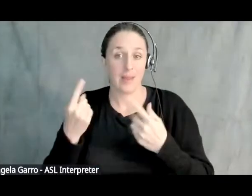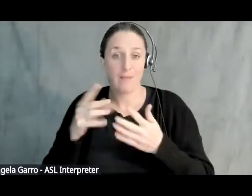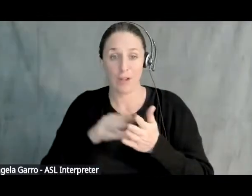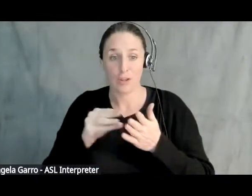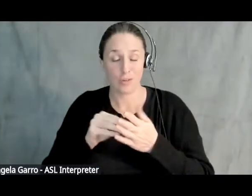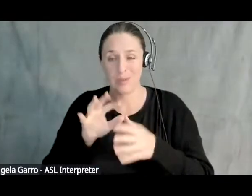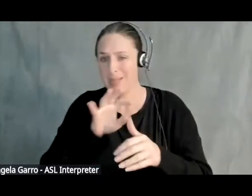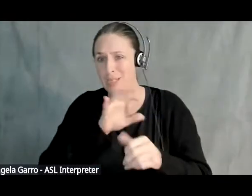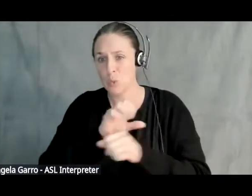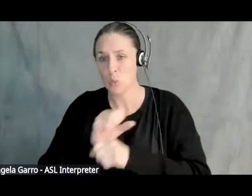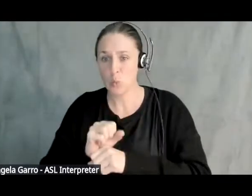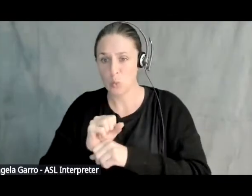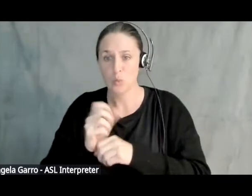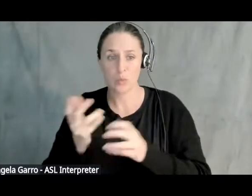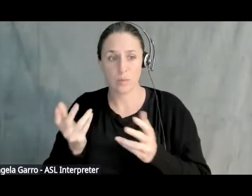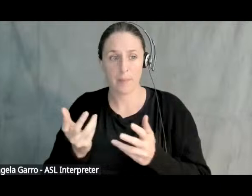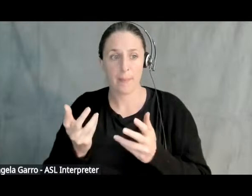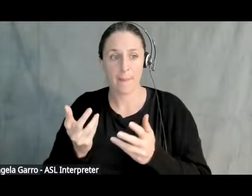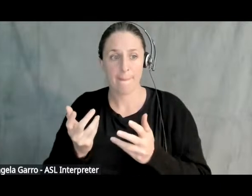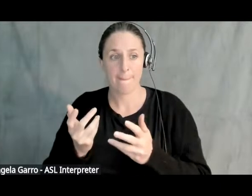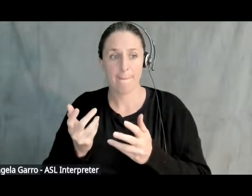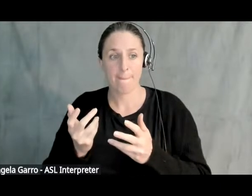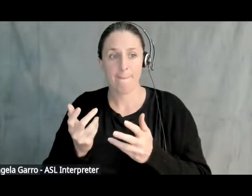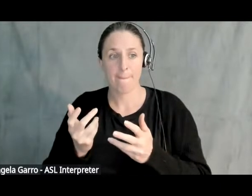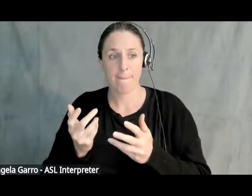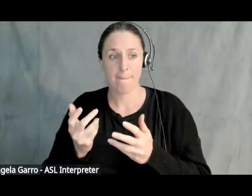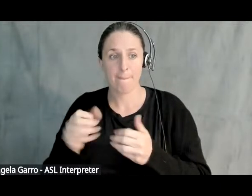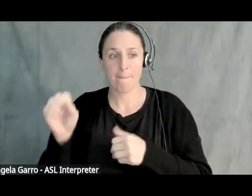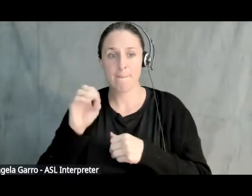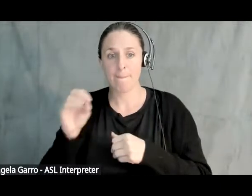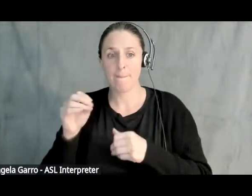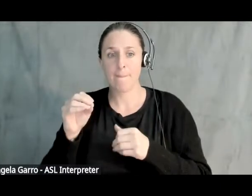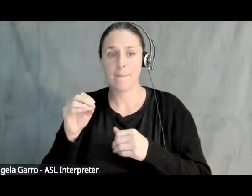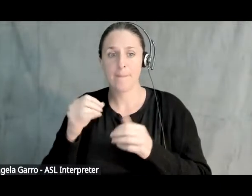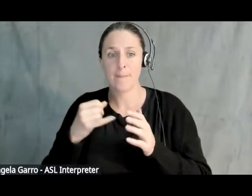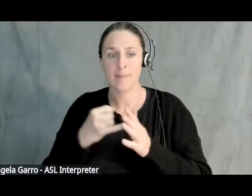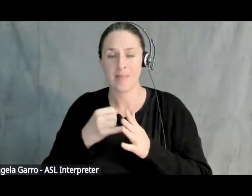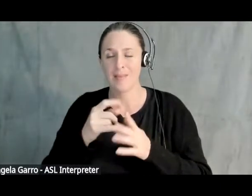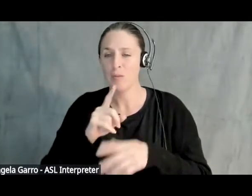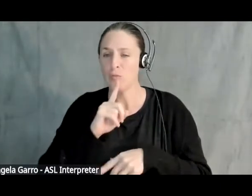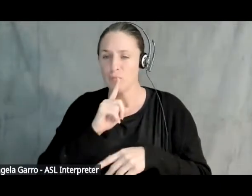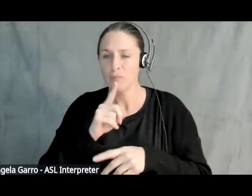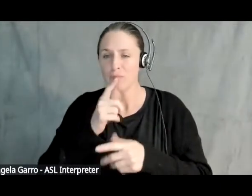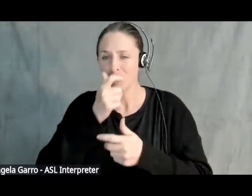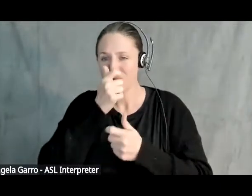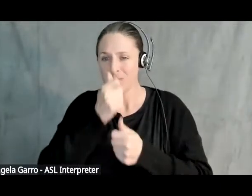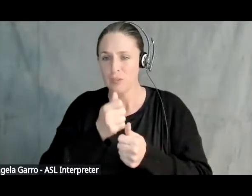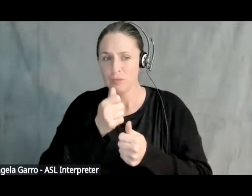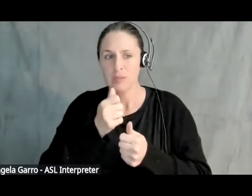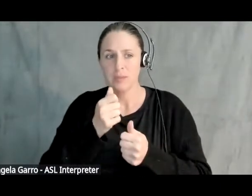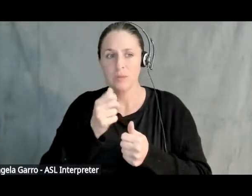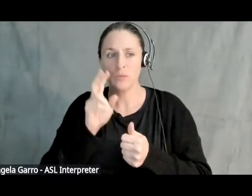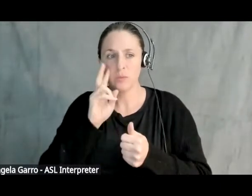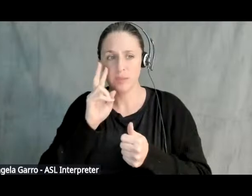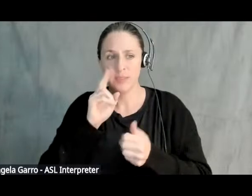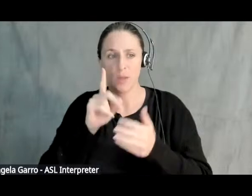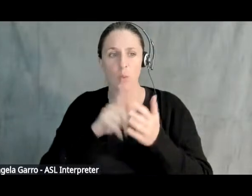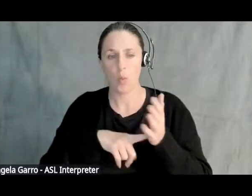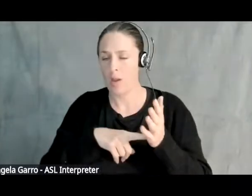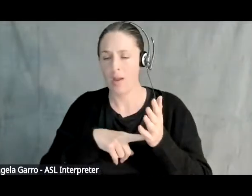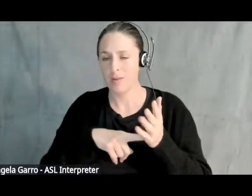to. And so it's just very interesting to see like what people are